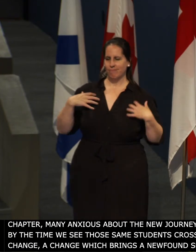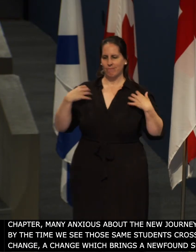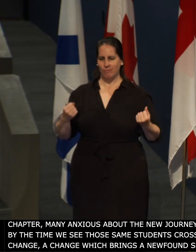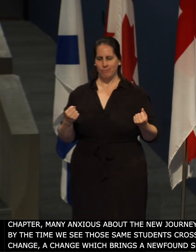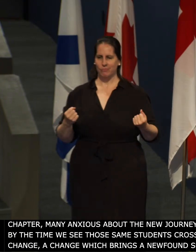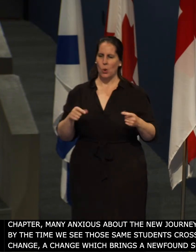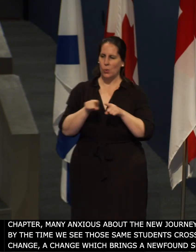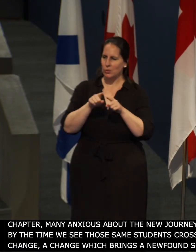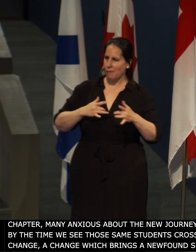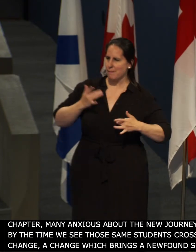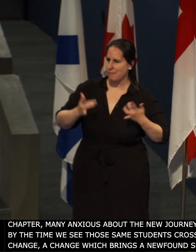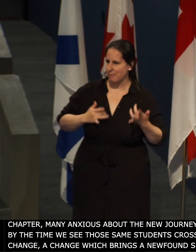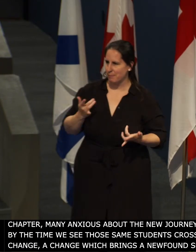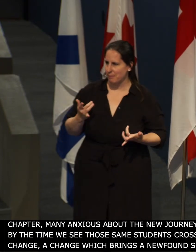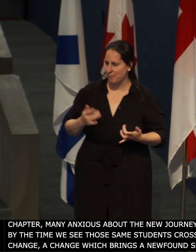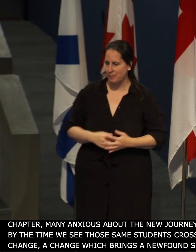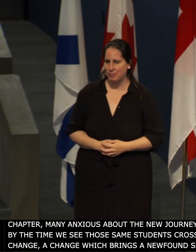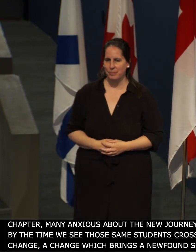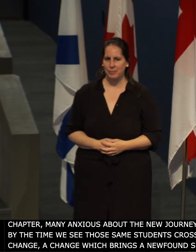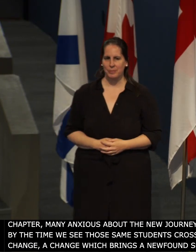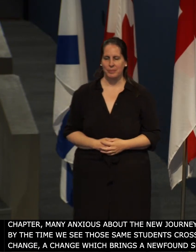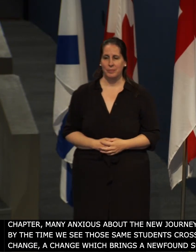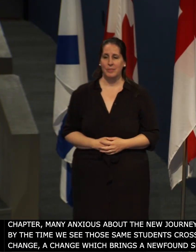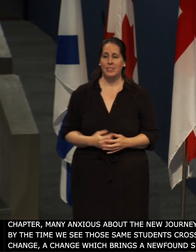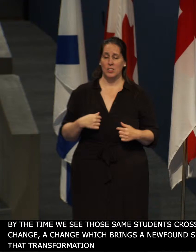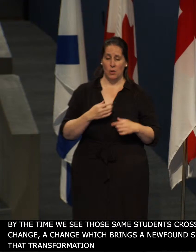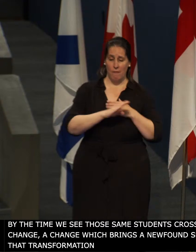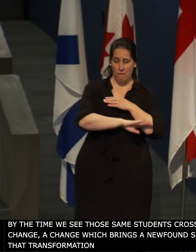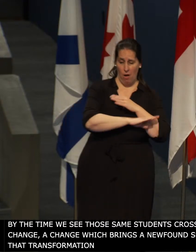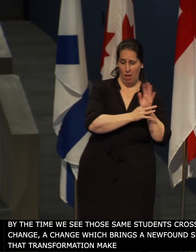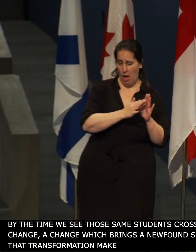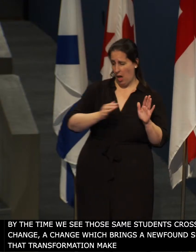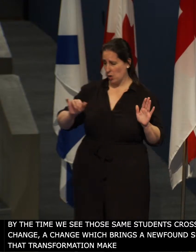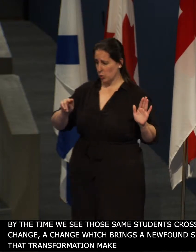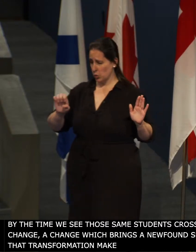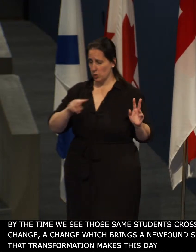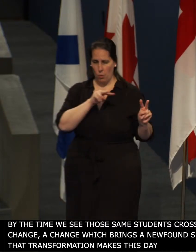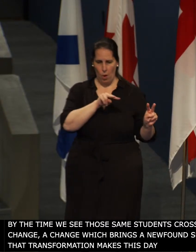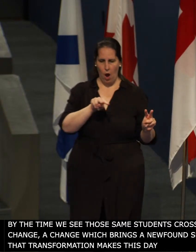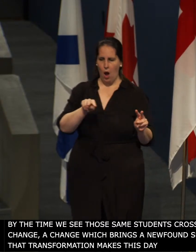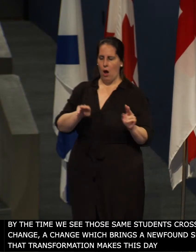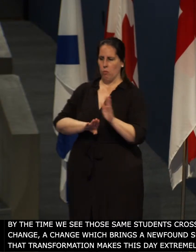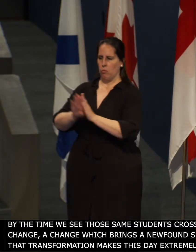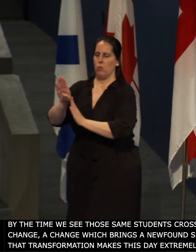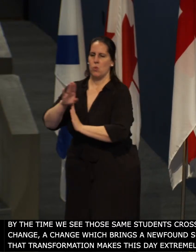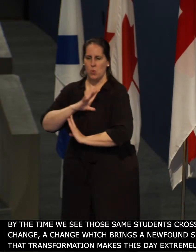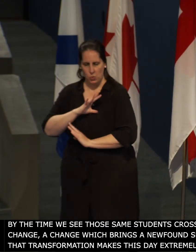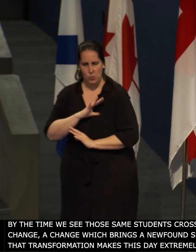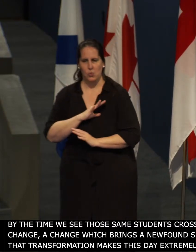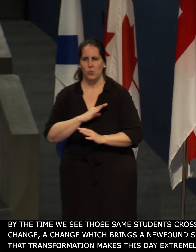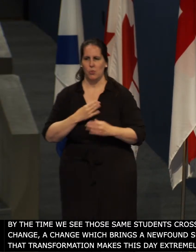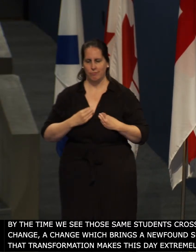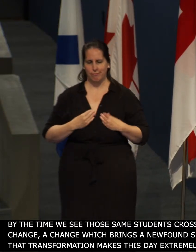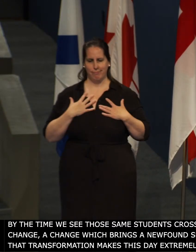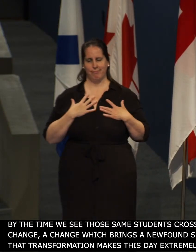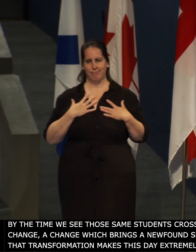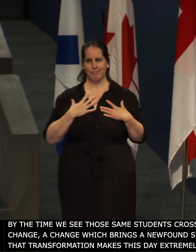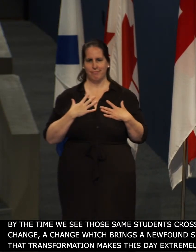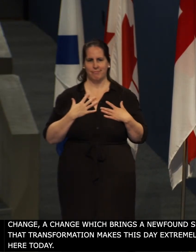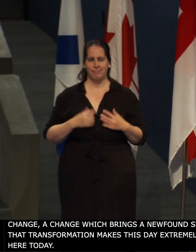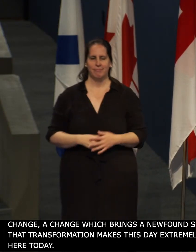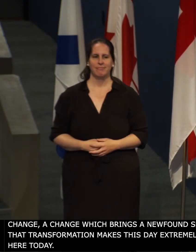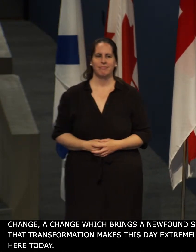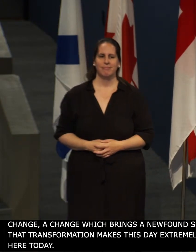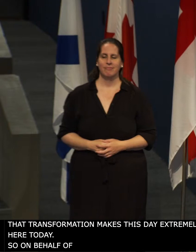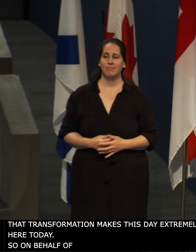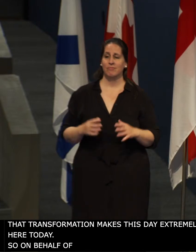That transformation makes this day extremely rewarding for me and for our college community here today. So on behalf of the campus